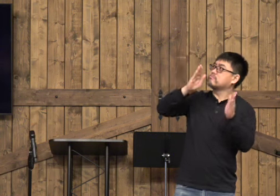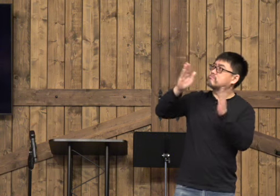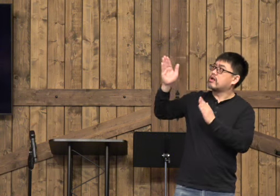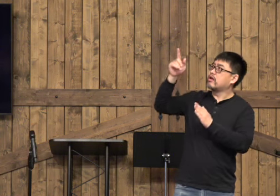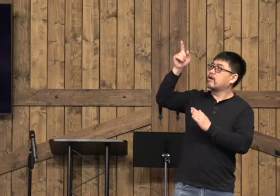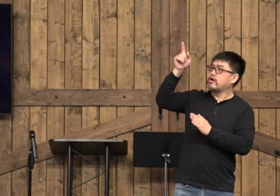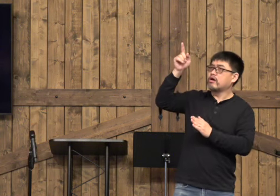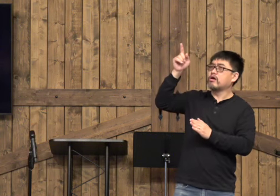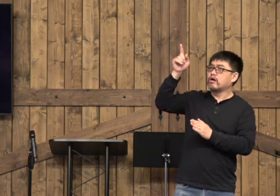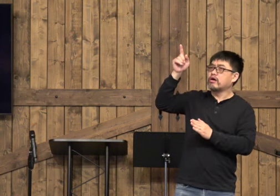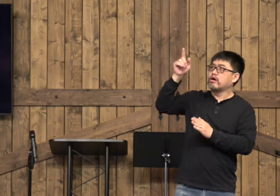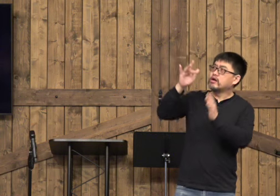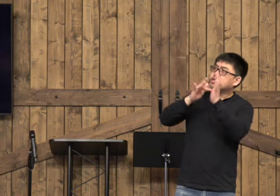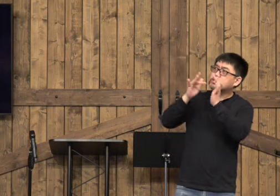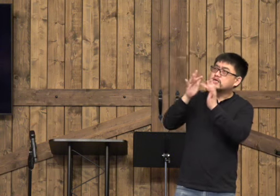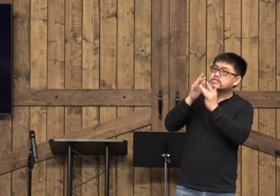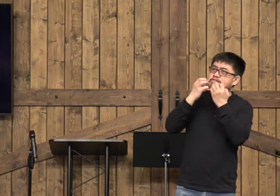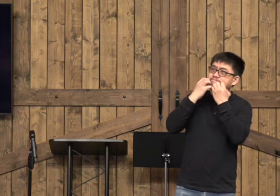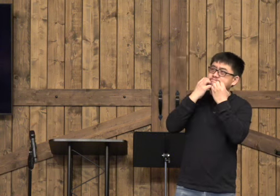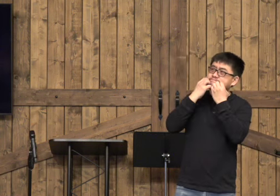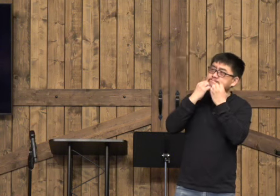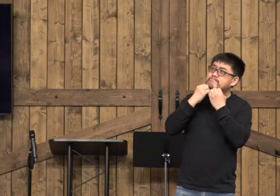us and that is His plan